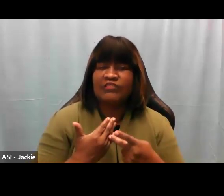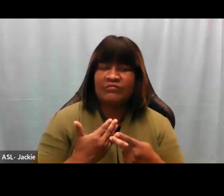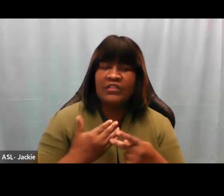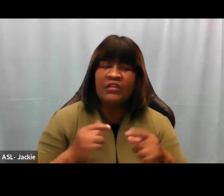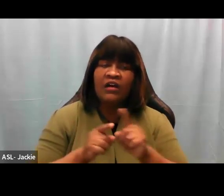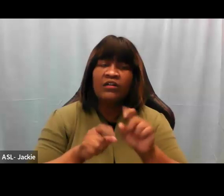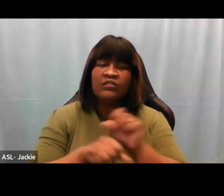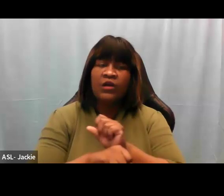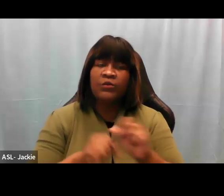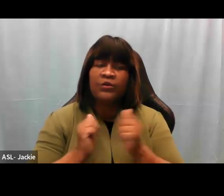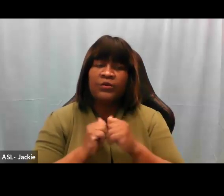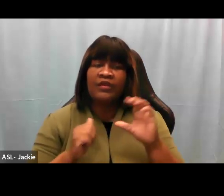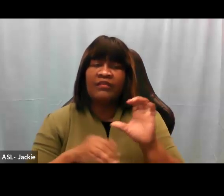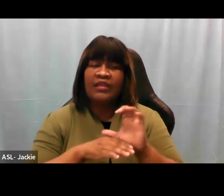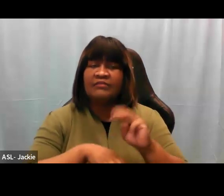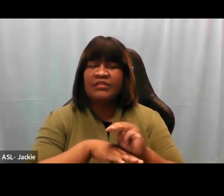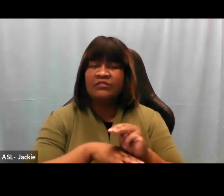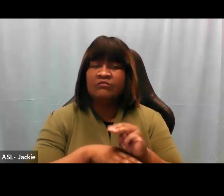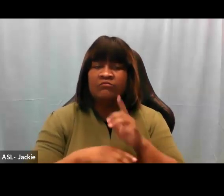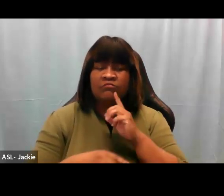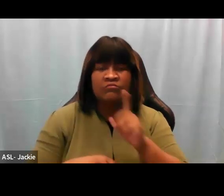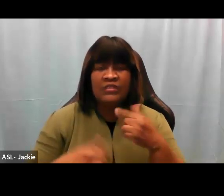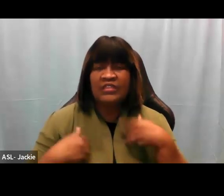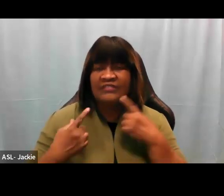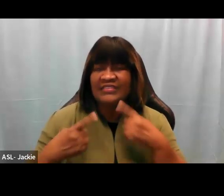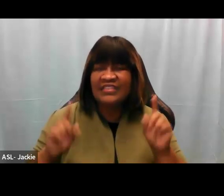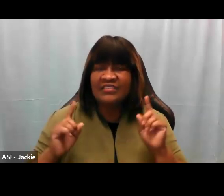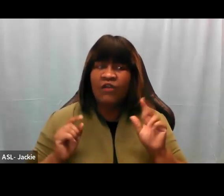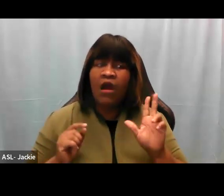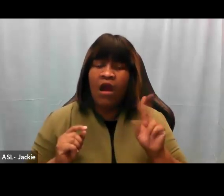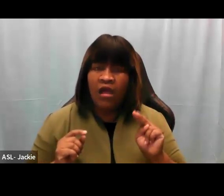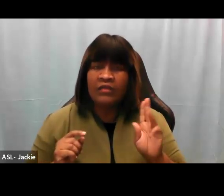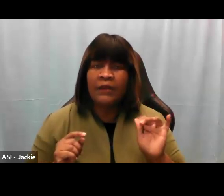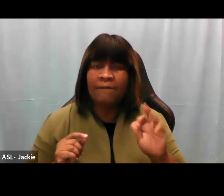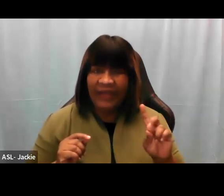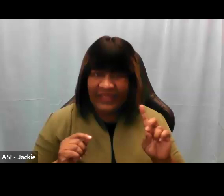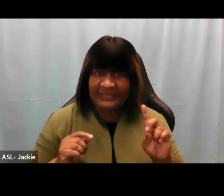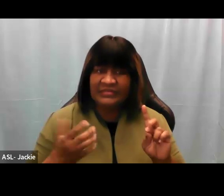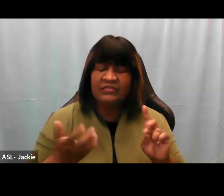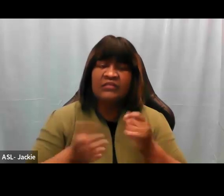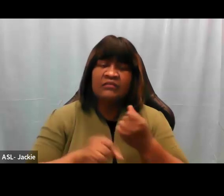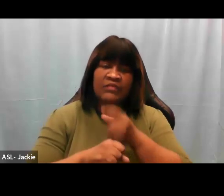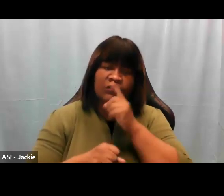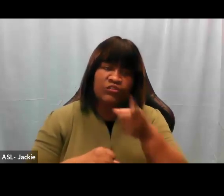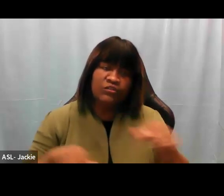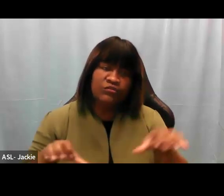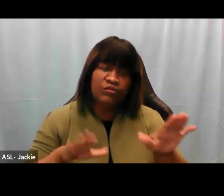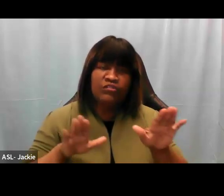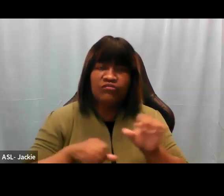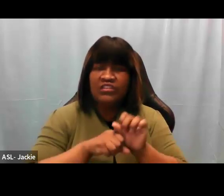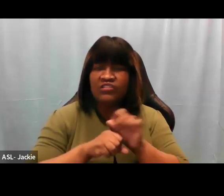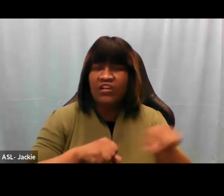with case managers to ensure successful, unbiased case management and make sure that they're doing a great job